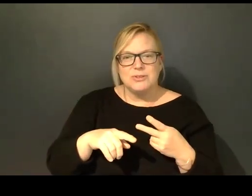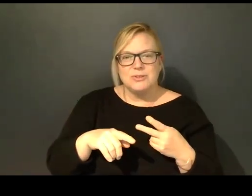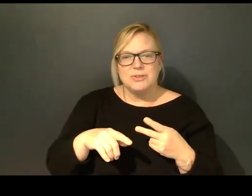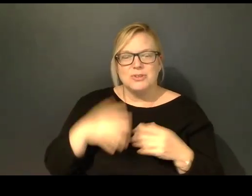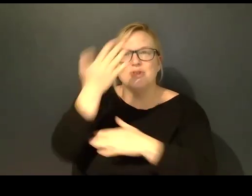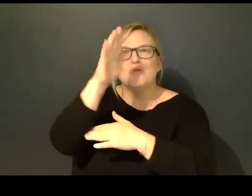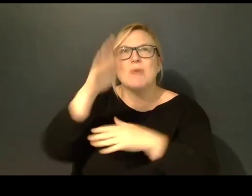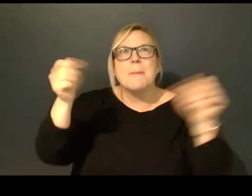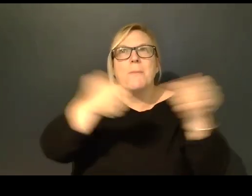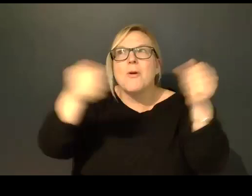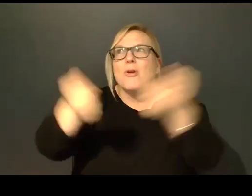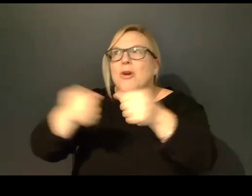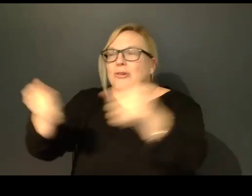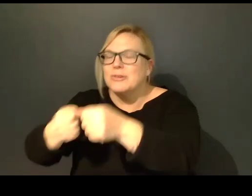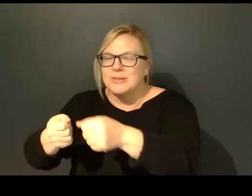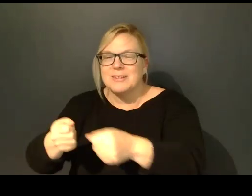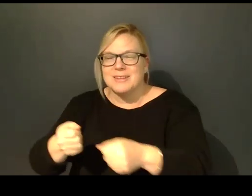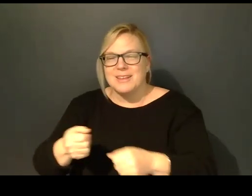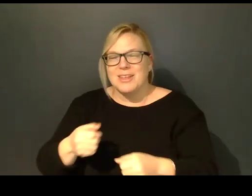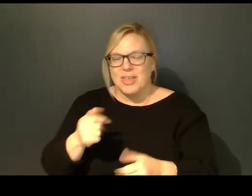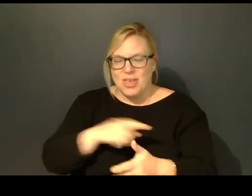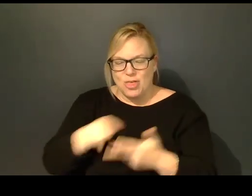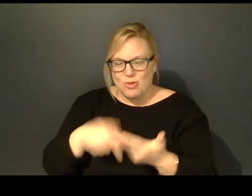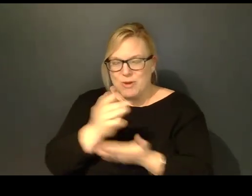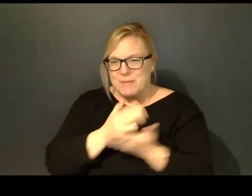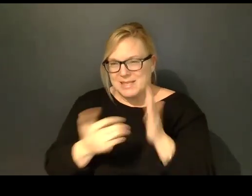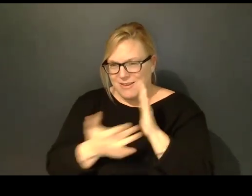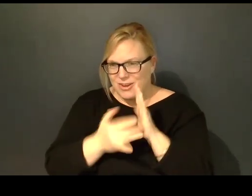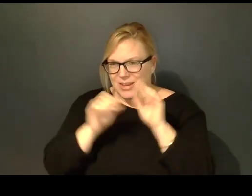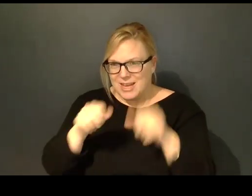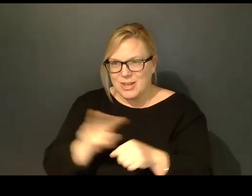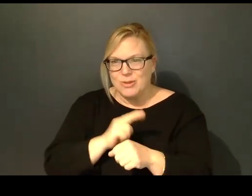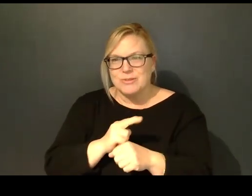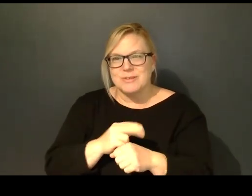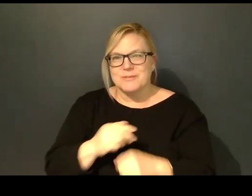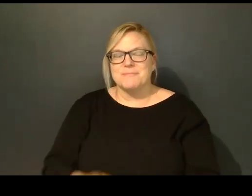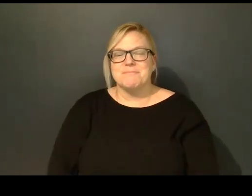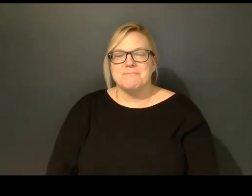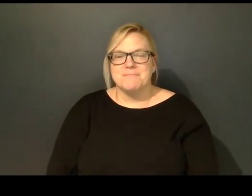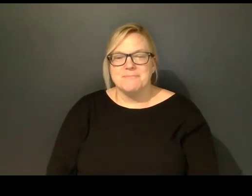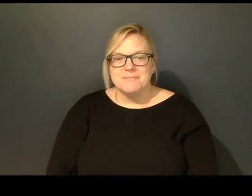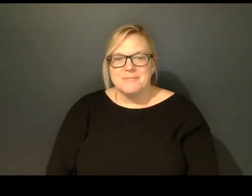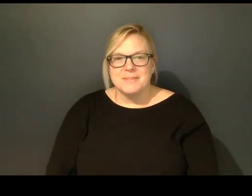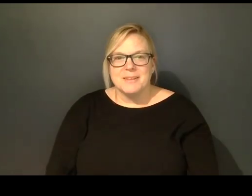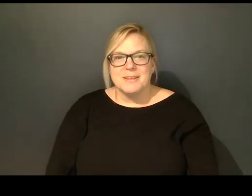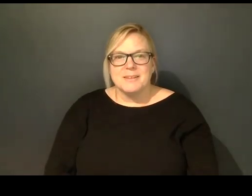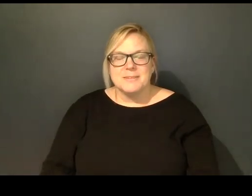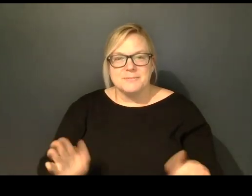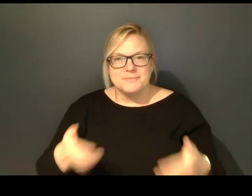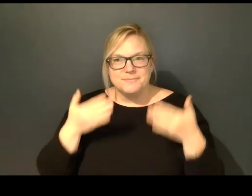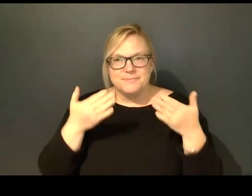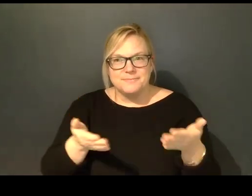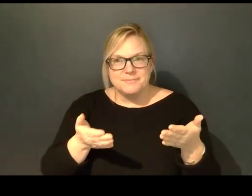those to be important pieces of technology that could be used by folks as well. Yeah, true. Blake, how about you? Any last